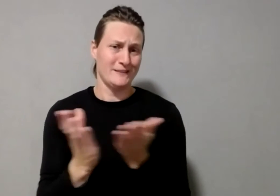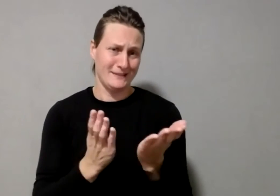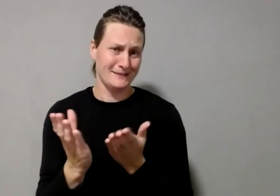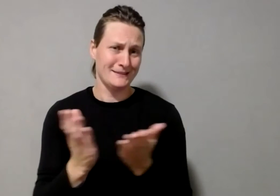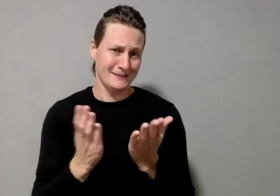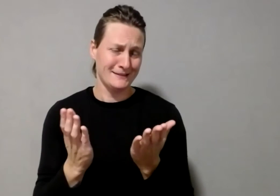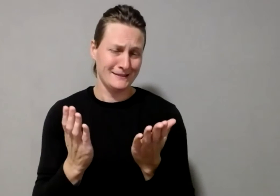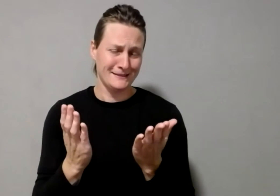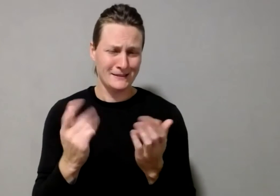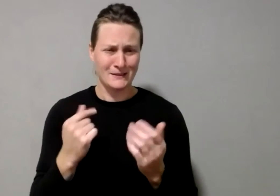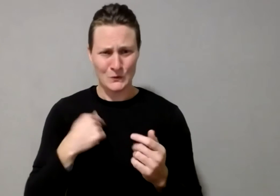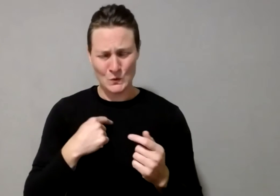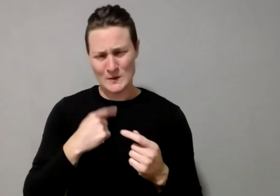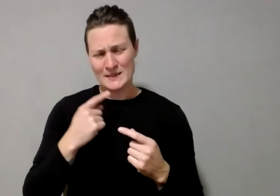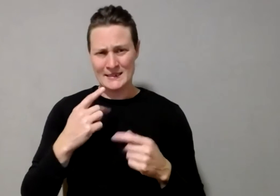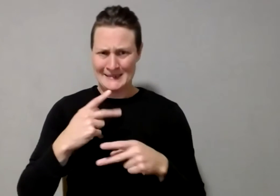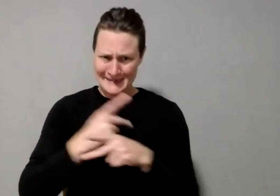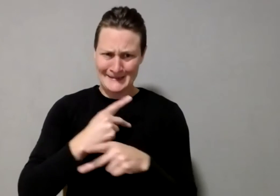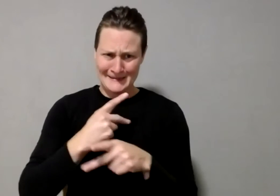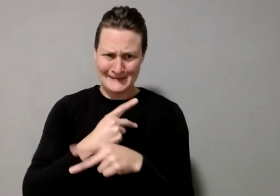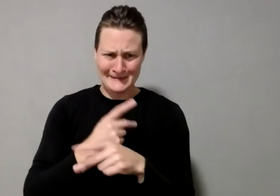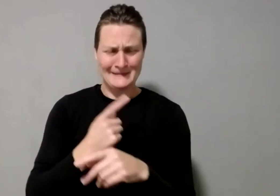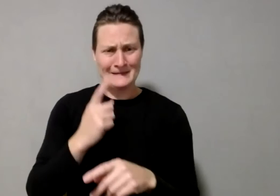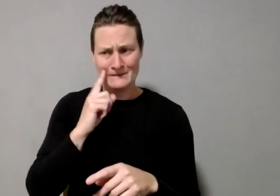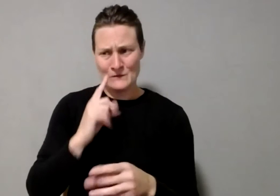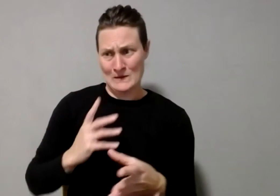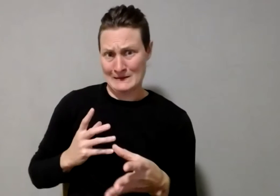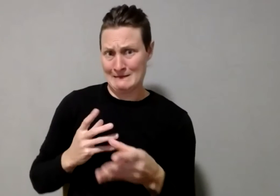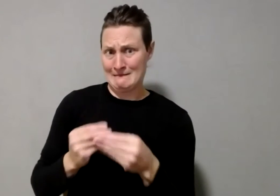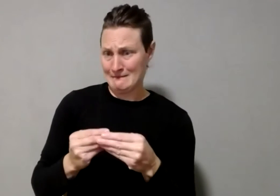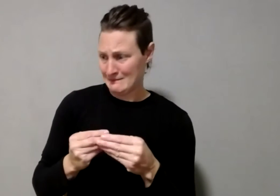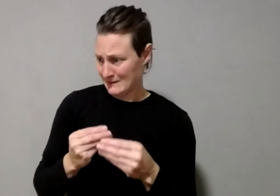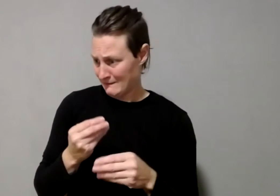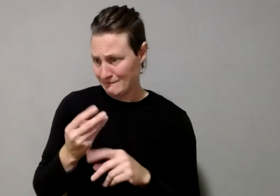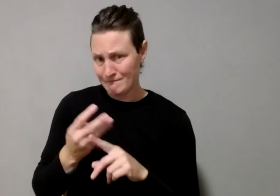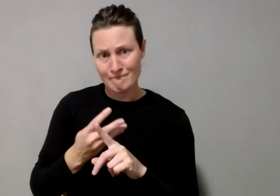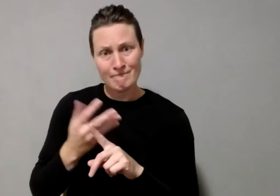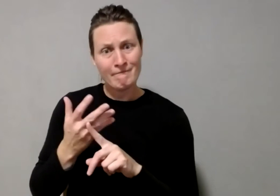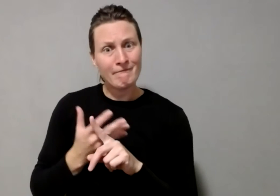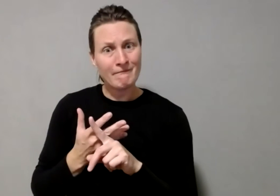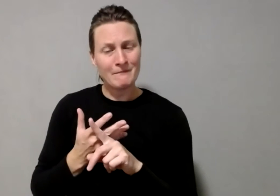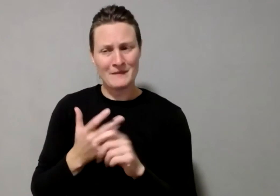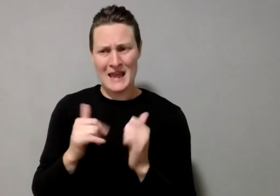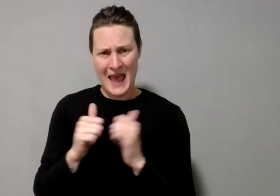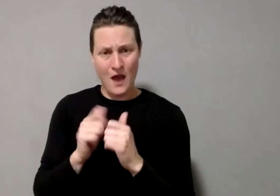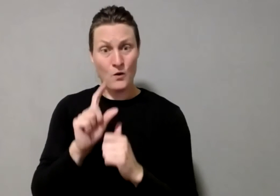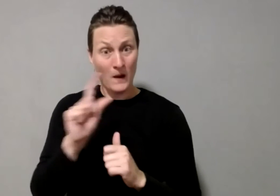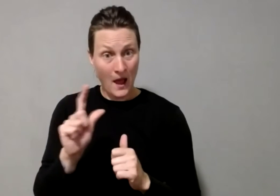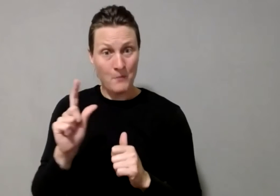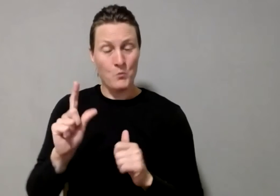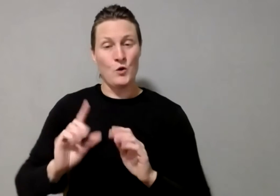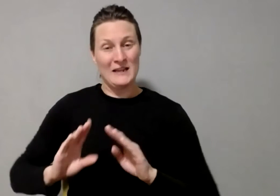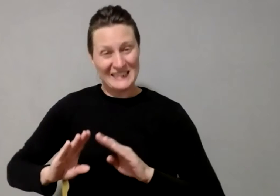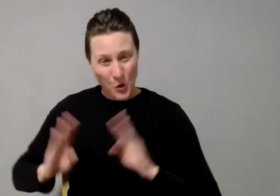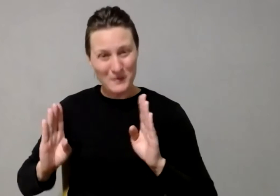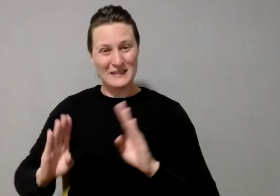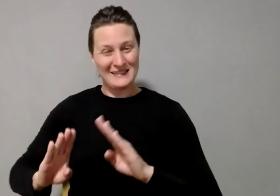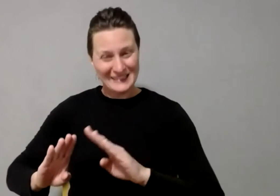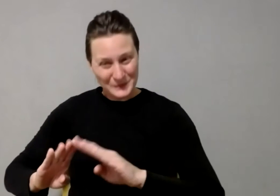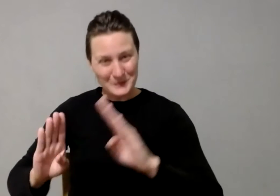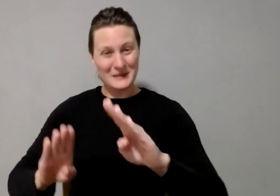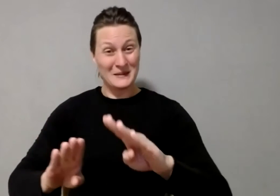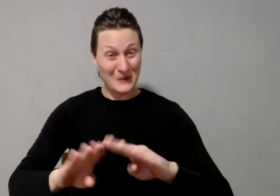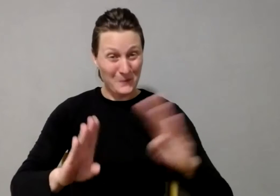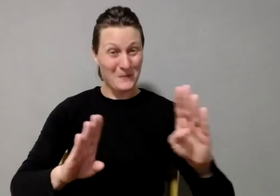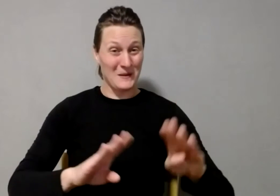our 100 libraries back open, and I think we're in the 80s right